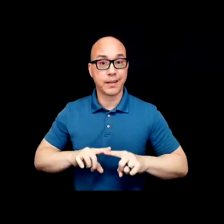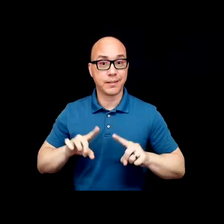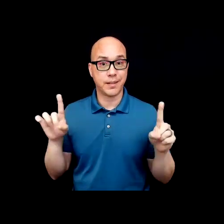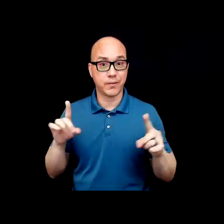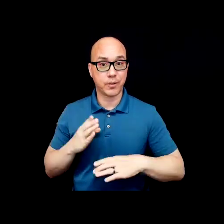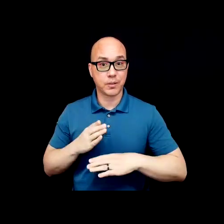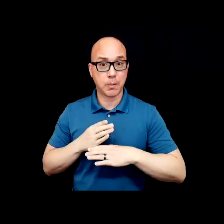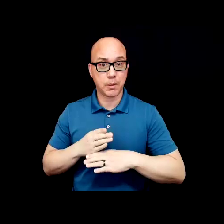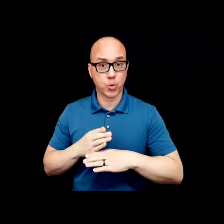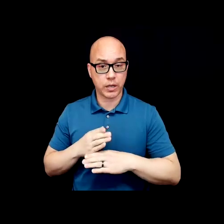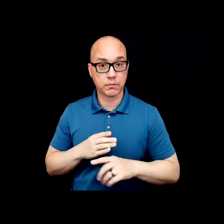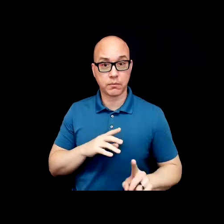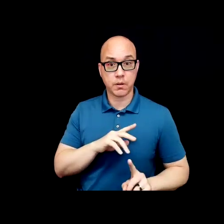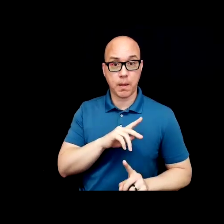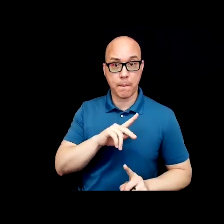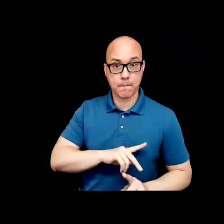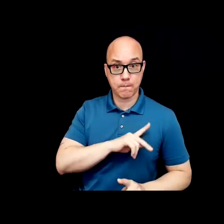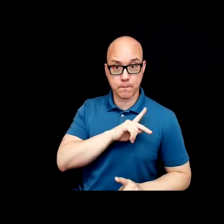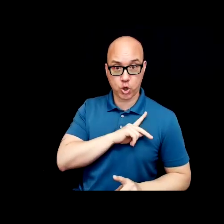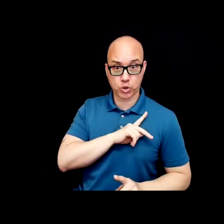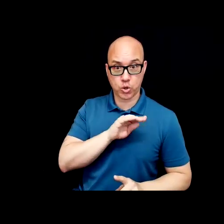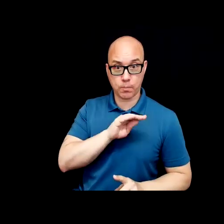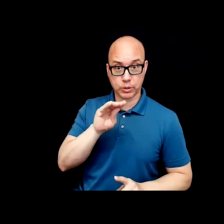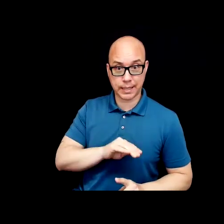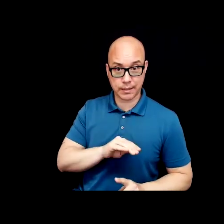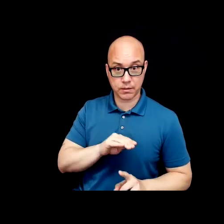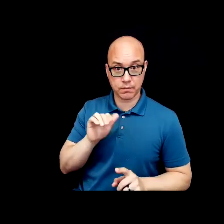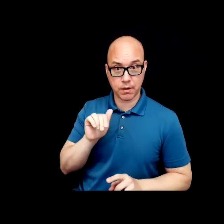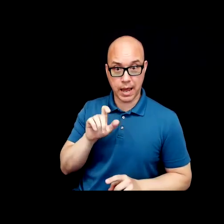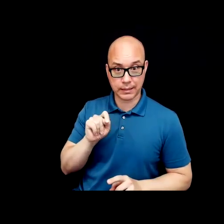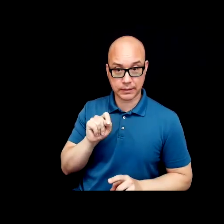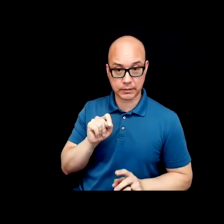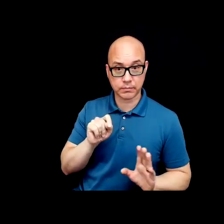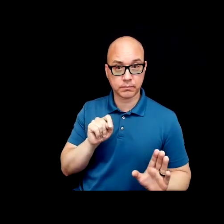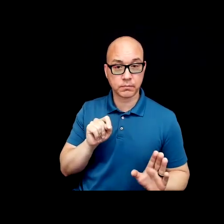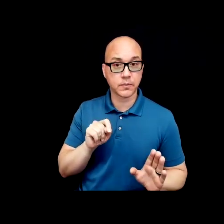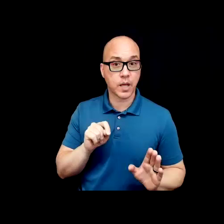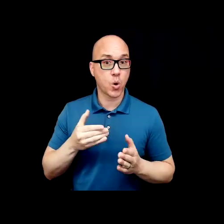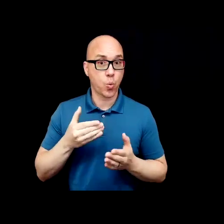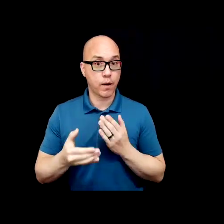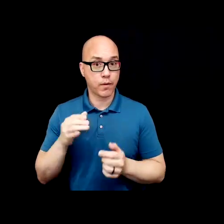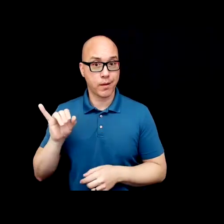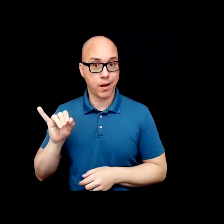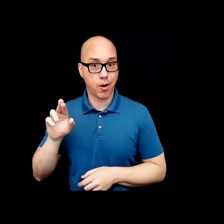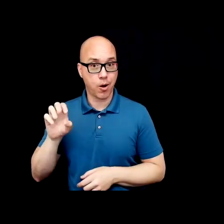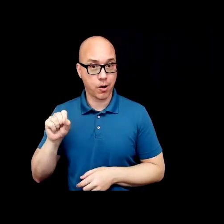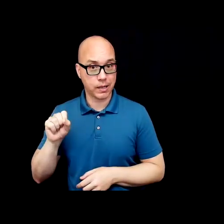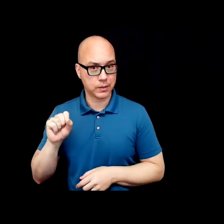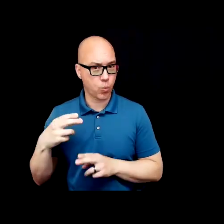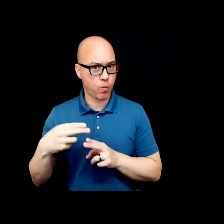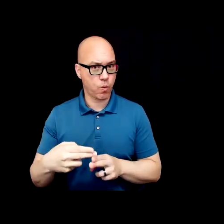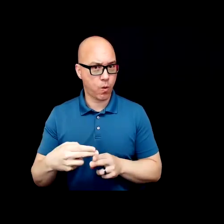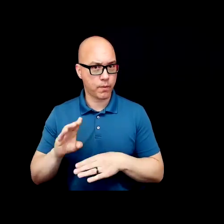between personal percentages of said asset and like what the IRS considers a